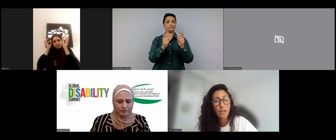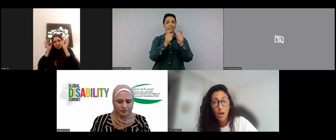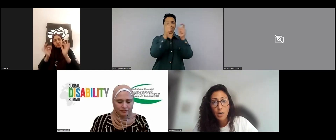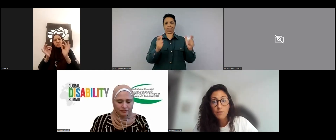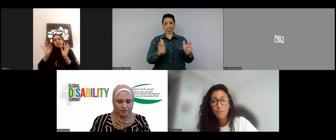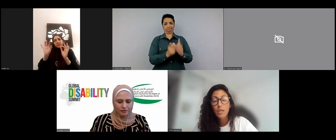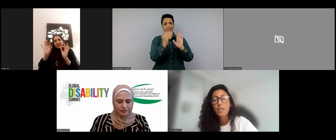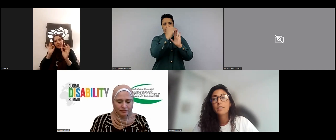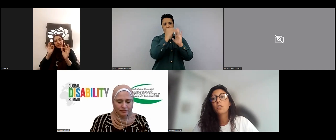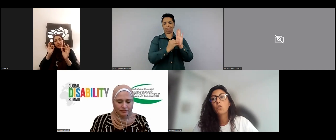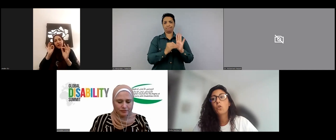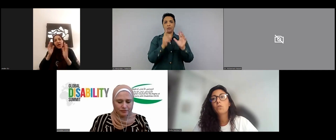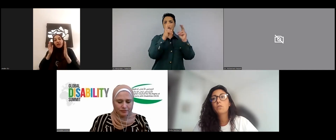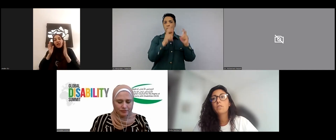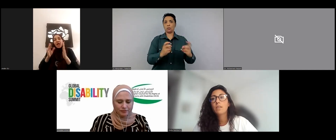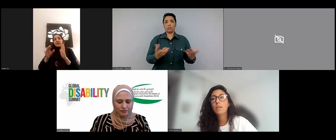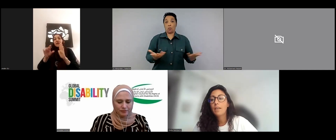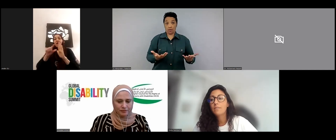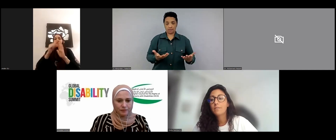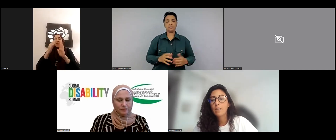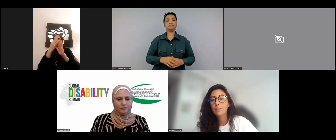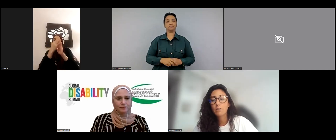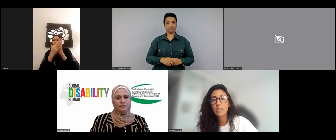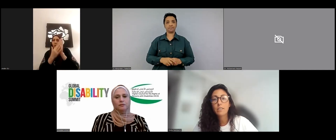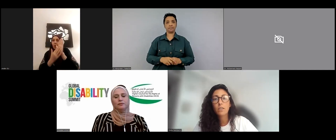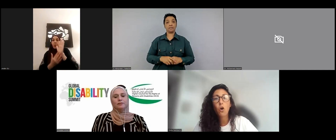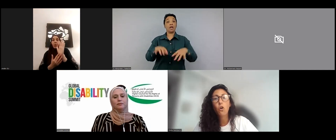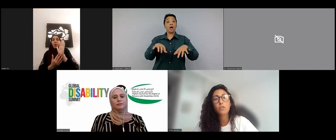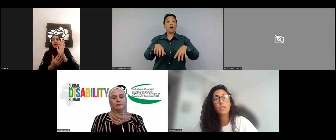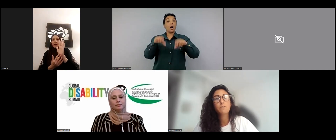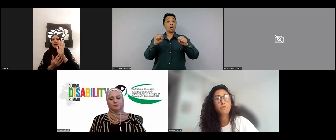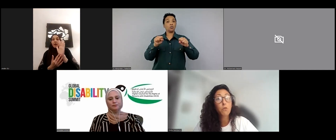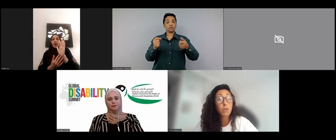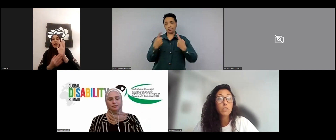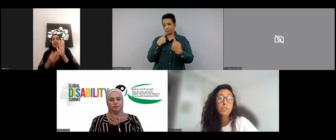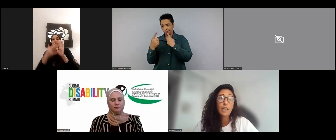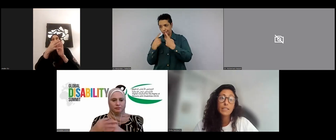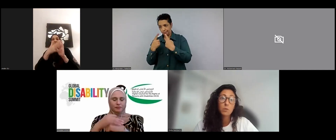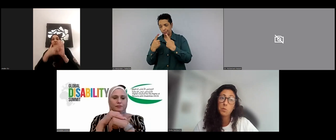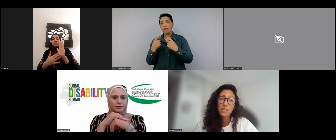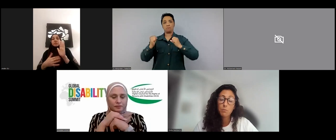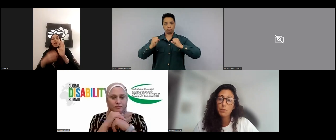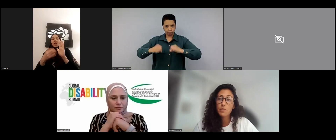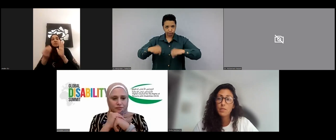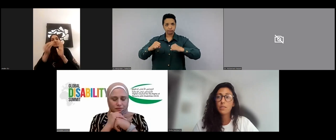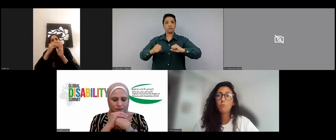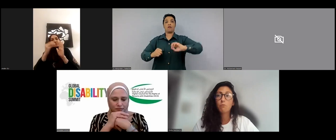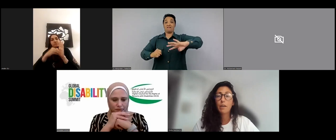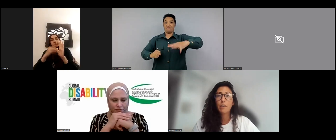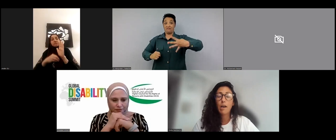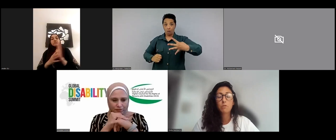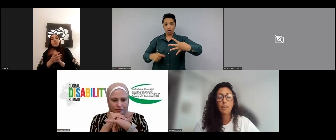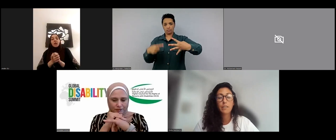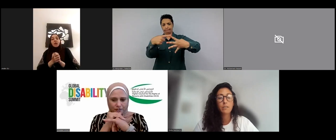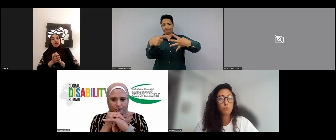topics are, the co-hosts have agreed on 4 guiding principles that